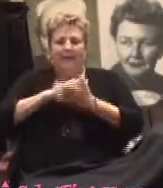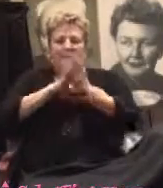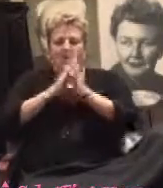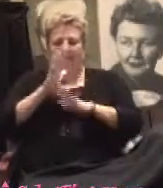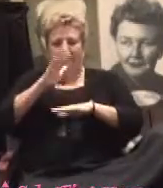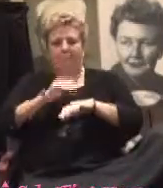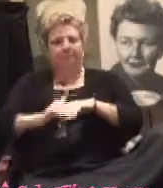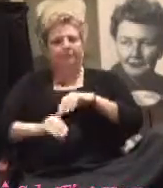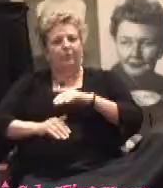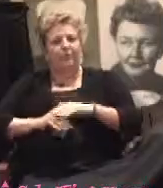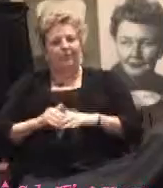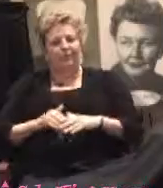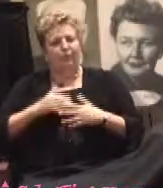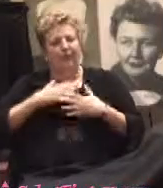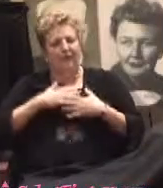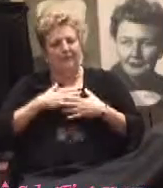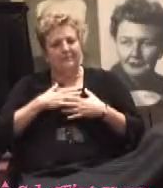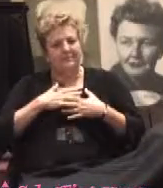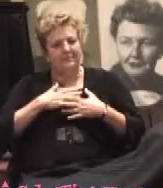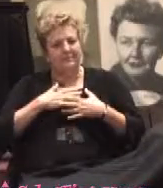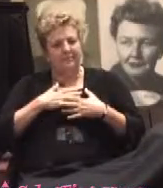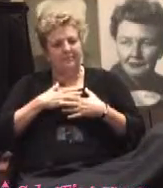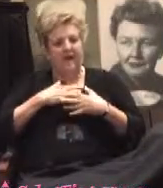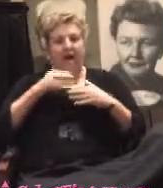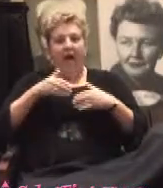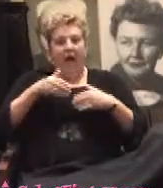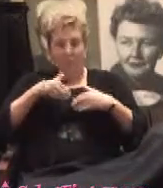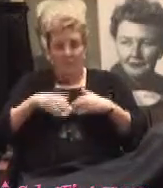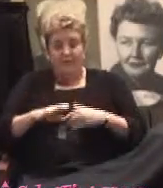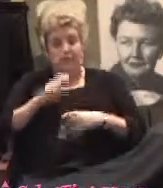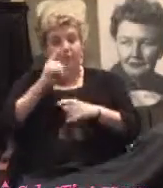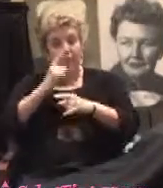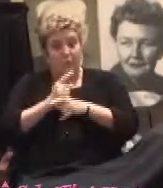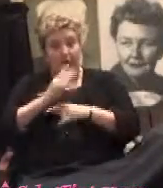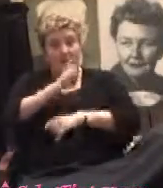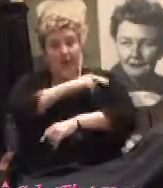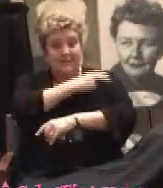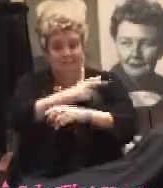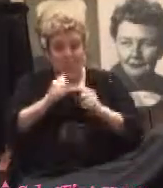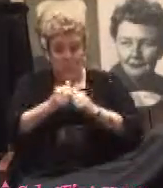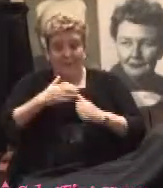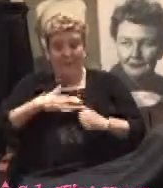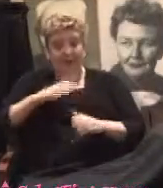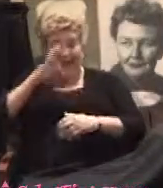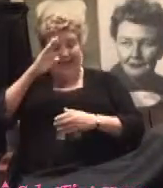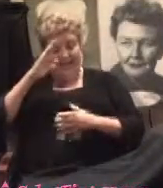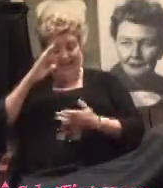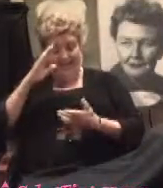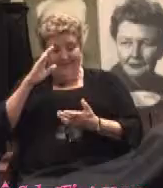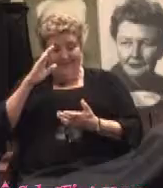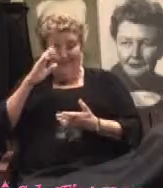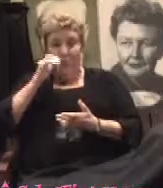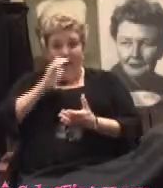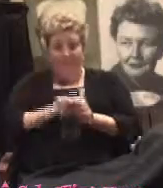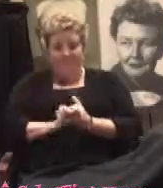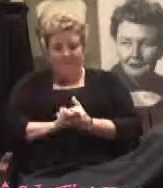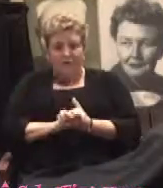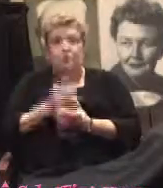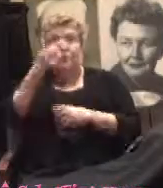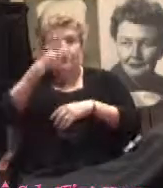to the hospital with my wife in the car, to the right hospital, insured. Both times our next 2 children were born. And you guys should try that. It's